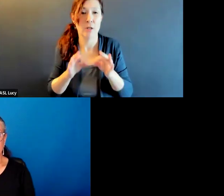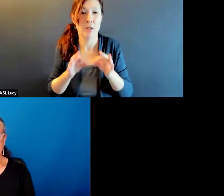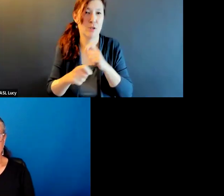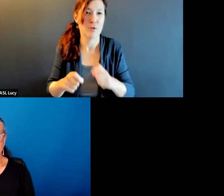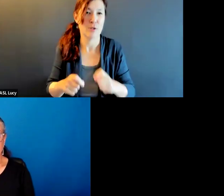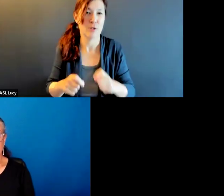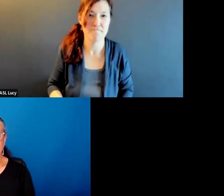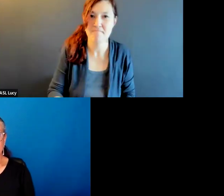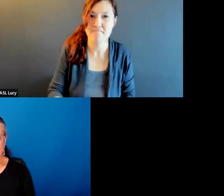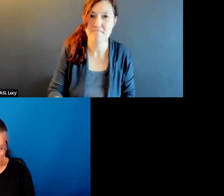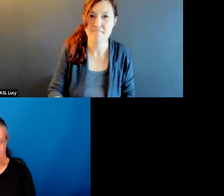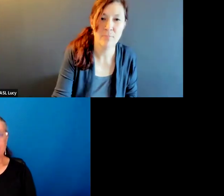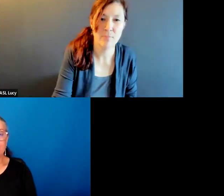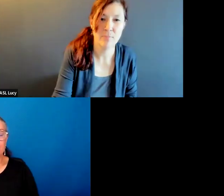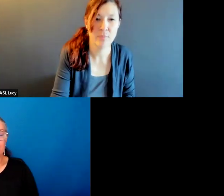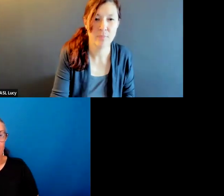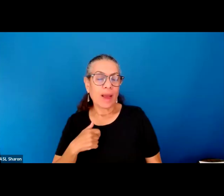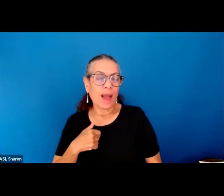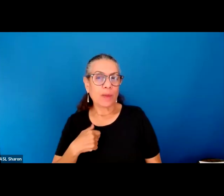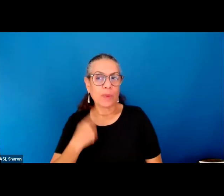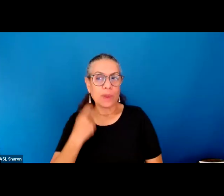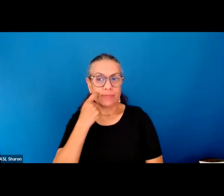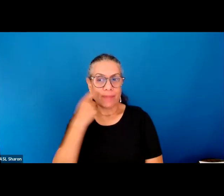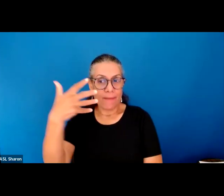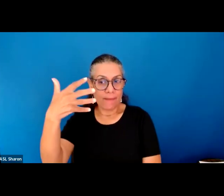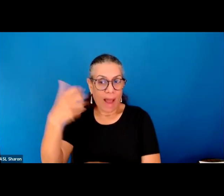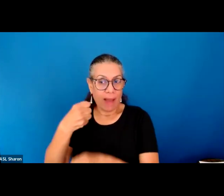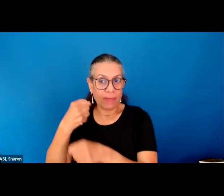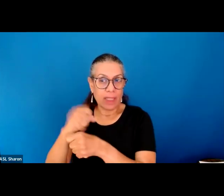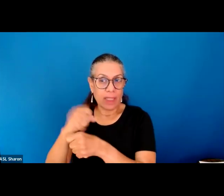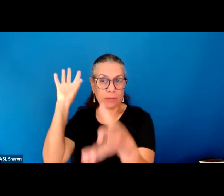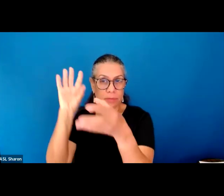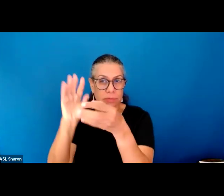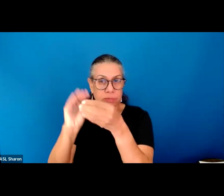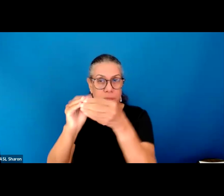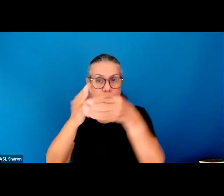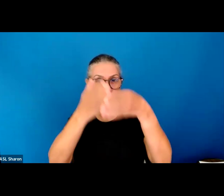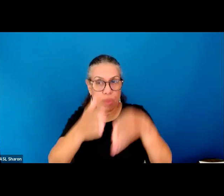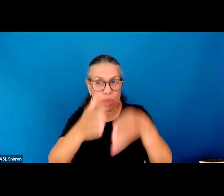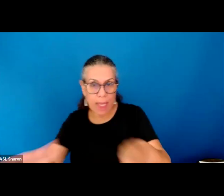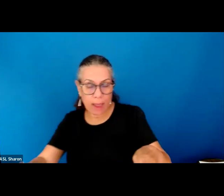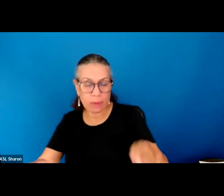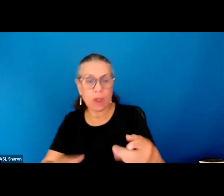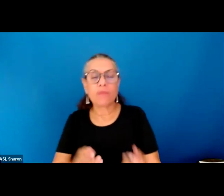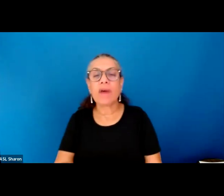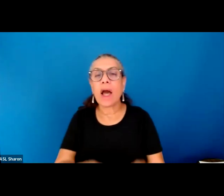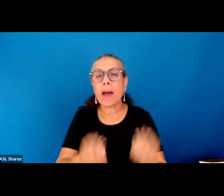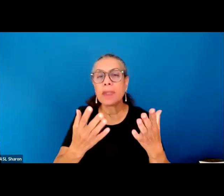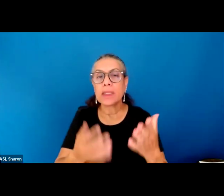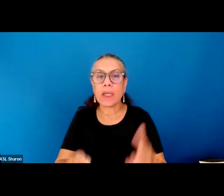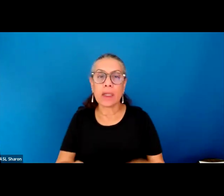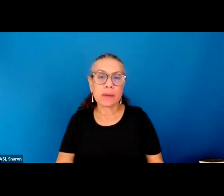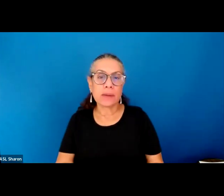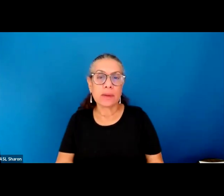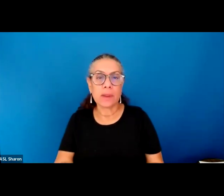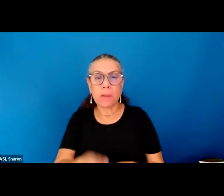have a breakdown for the last 5 years on the number of bilingual students, former bilingual